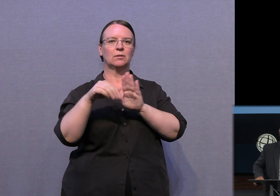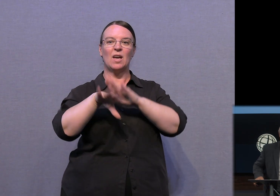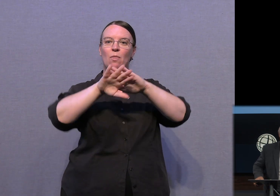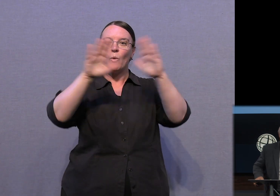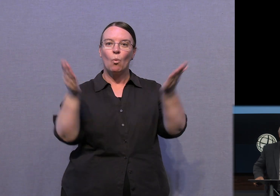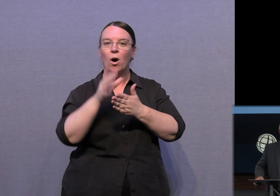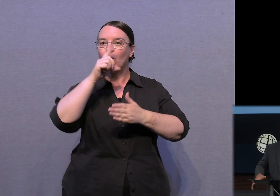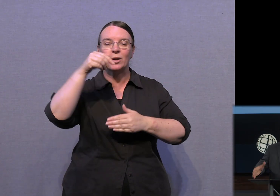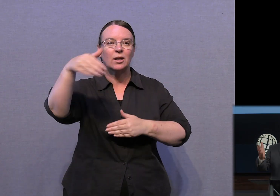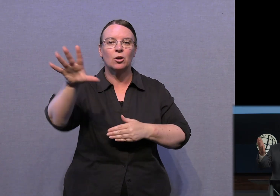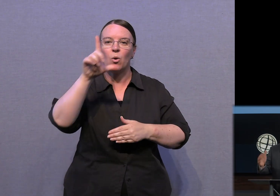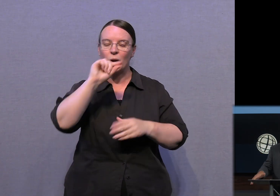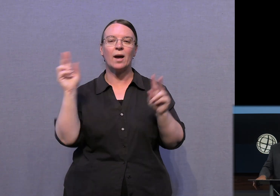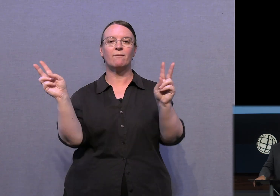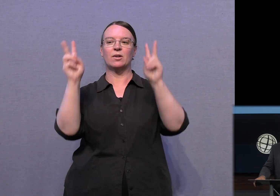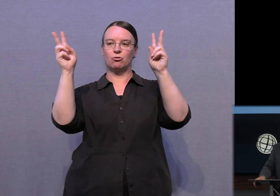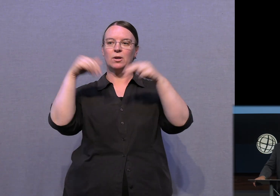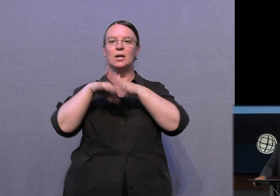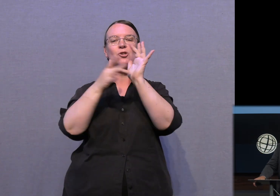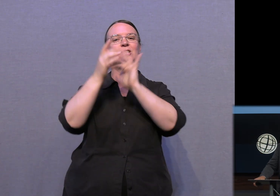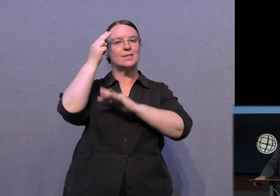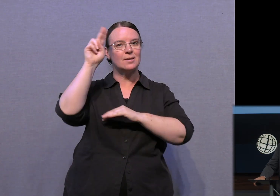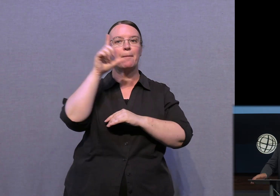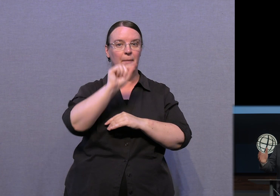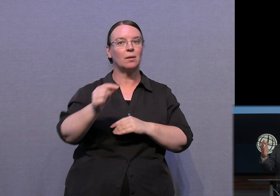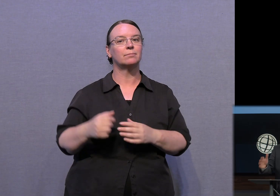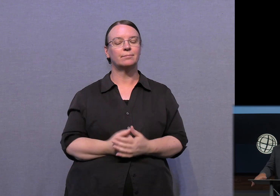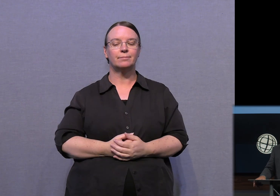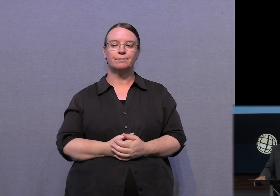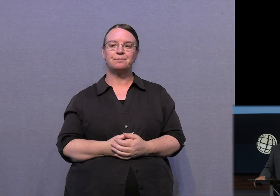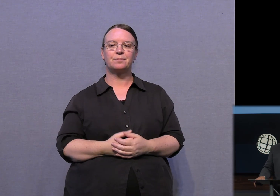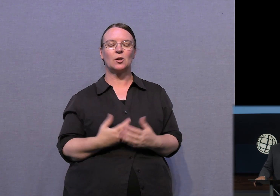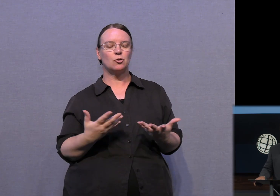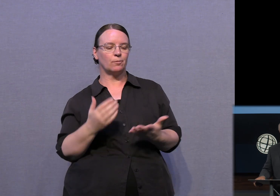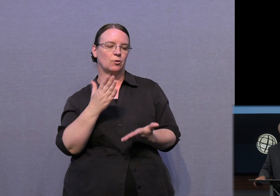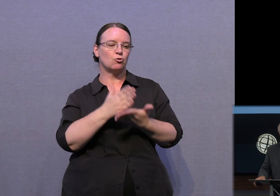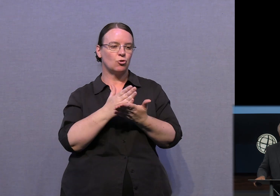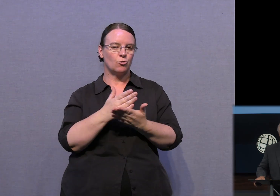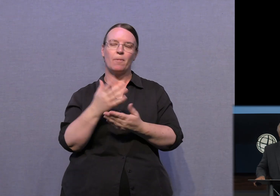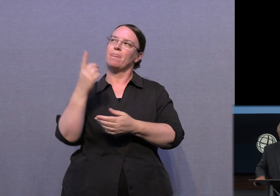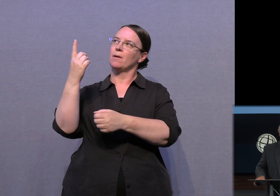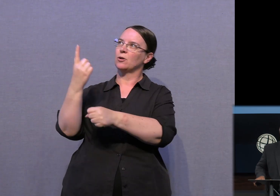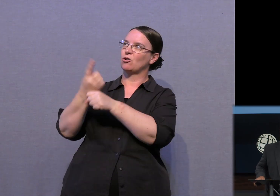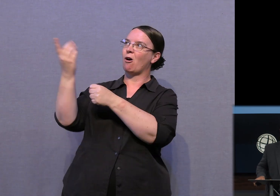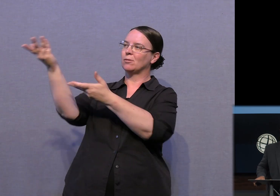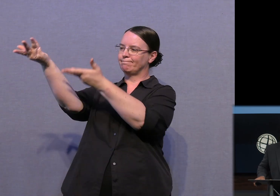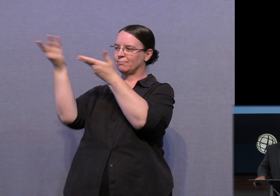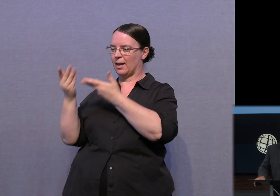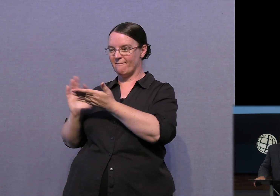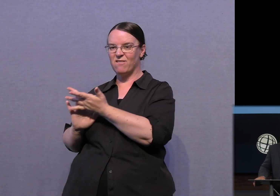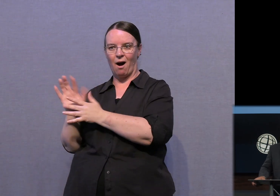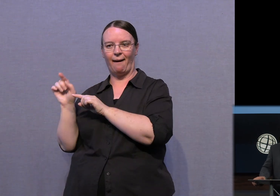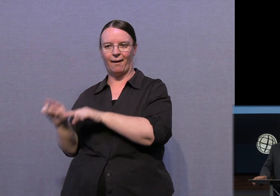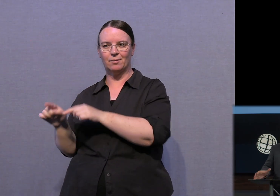victorious. And so, of course, God did answer by fire. Baal never did, because Baal is not a true